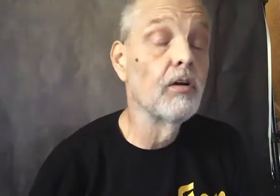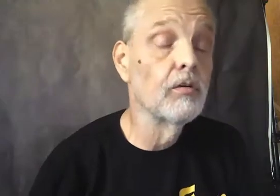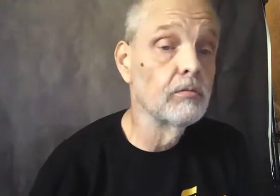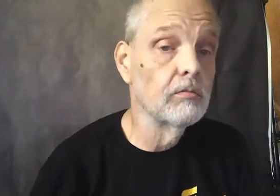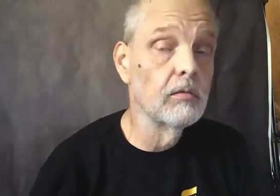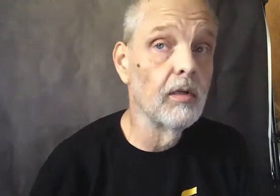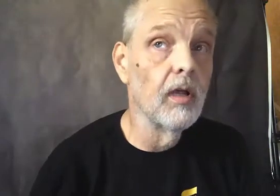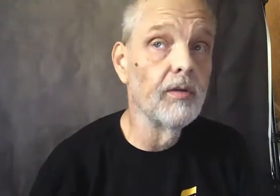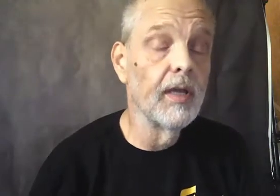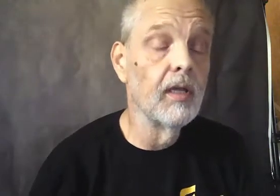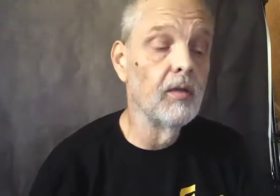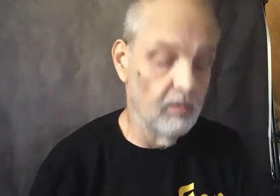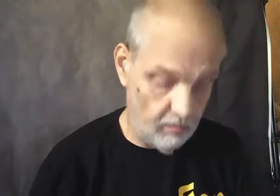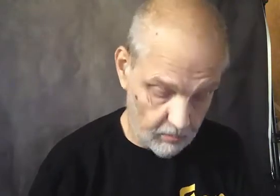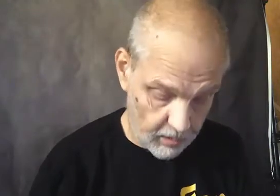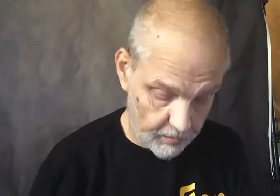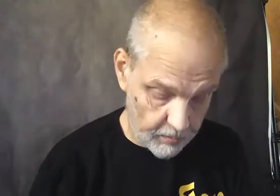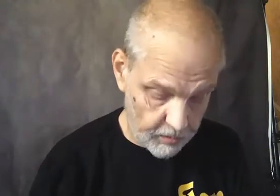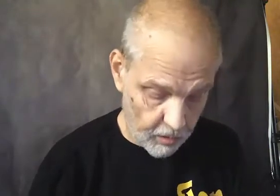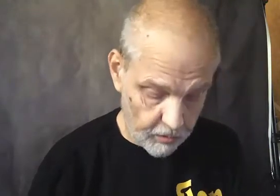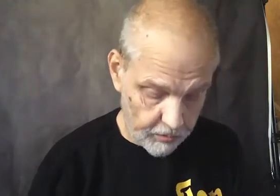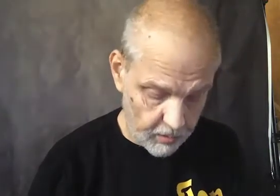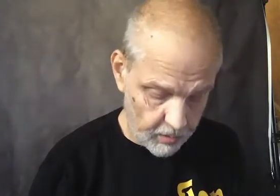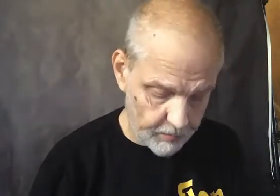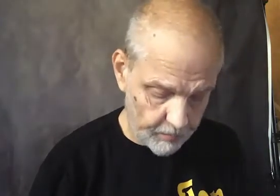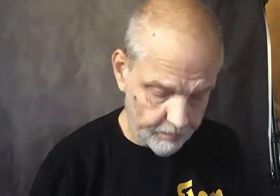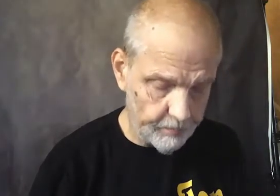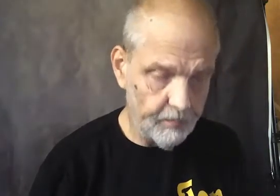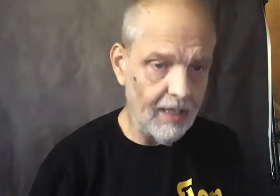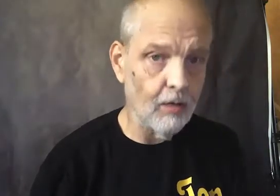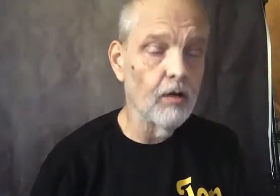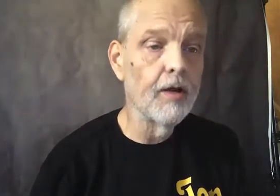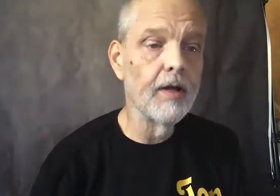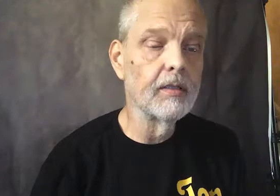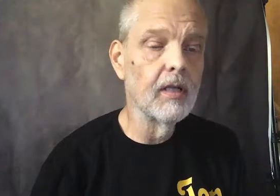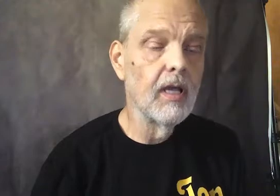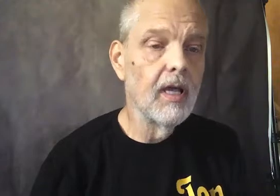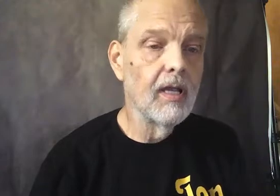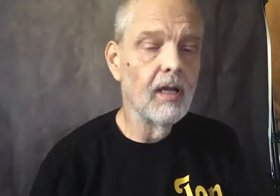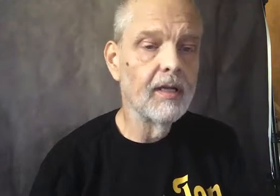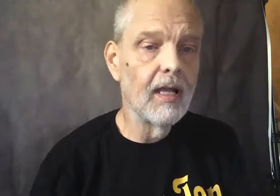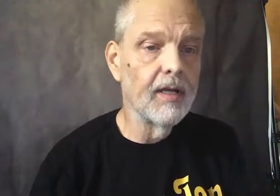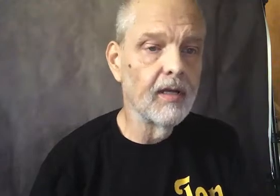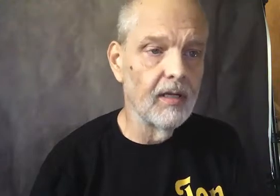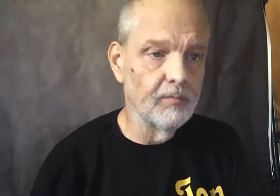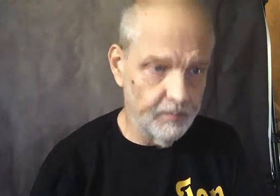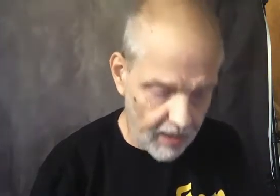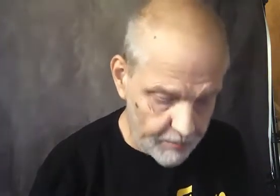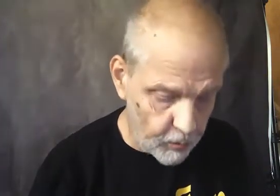So they, Charles Laurent Clerc and Gallaudet came